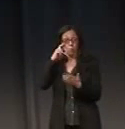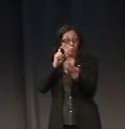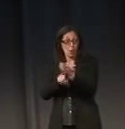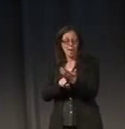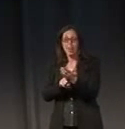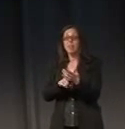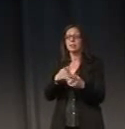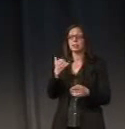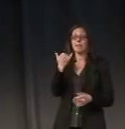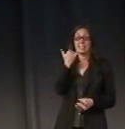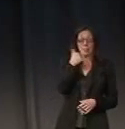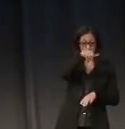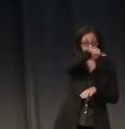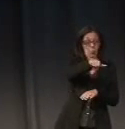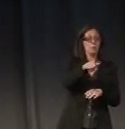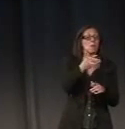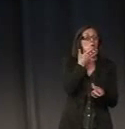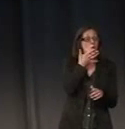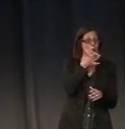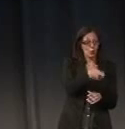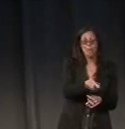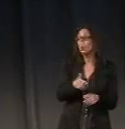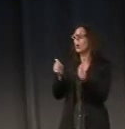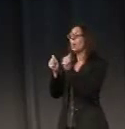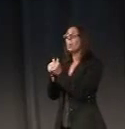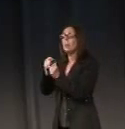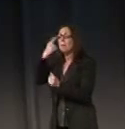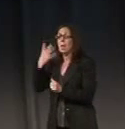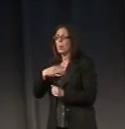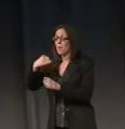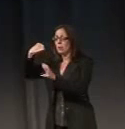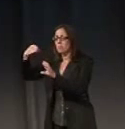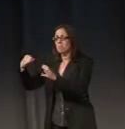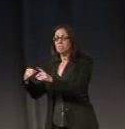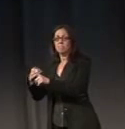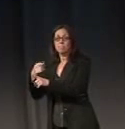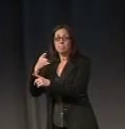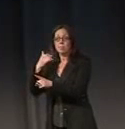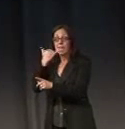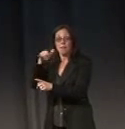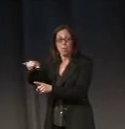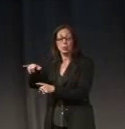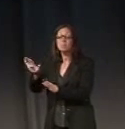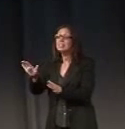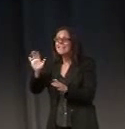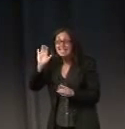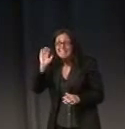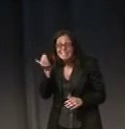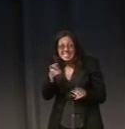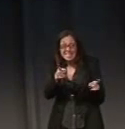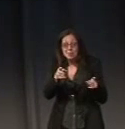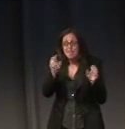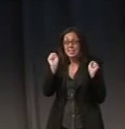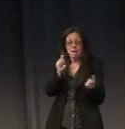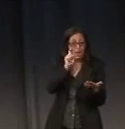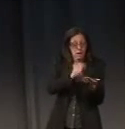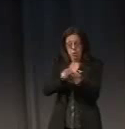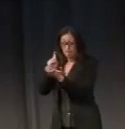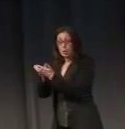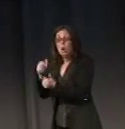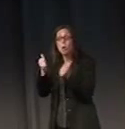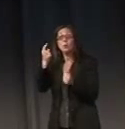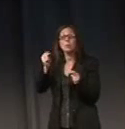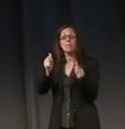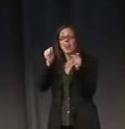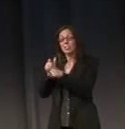drawings versus colored photographs. And it turns out, actually, you're a little bit quicker at recognizing line drawings. So your initial impulse that I